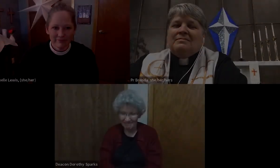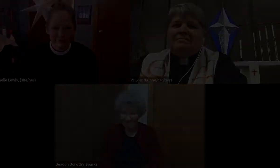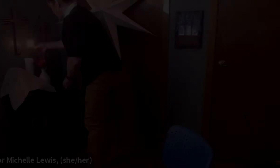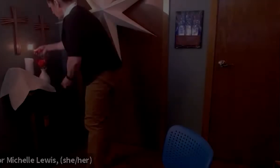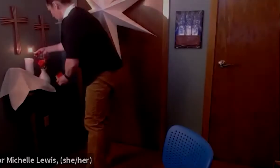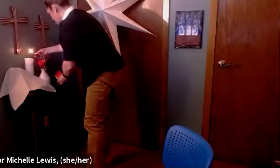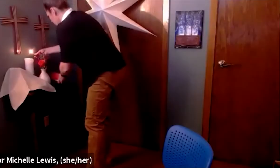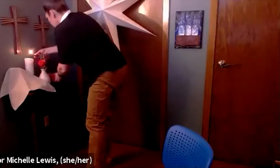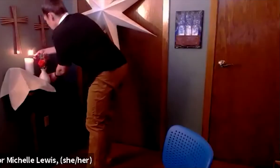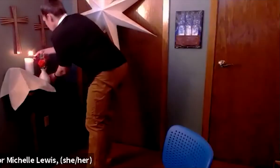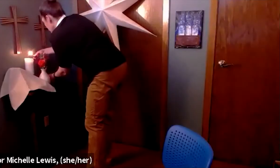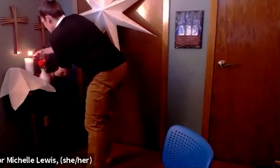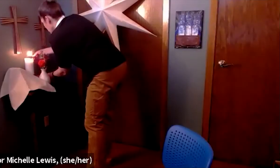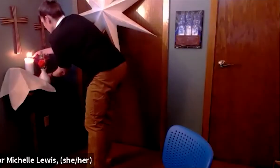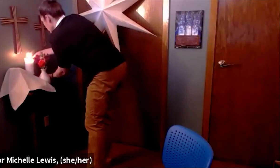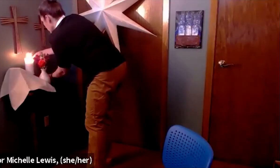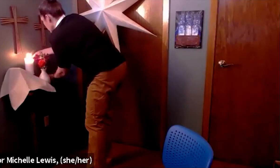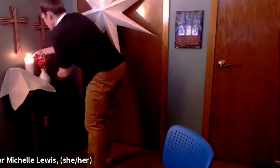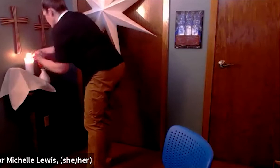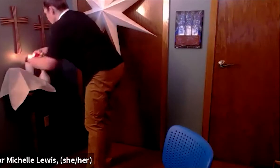worship together.